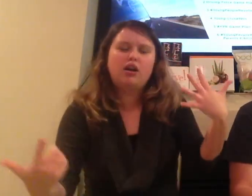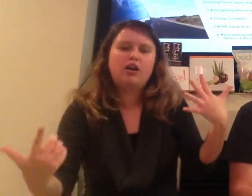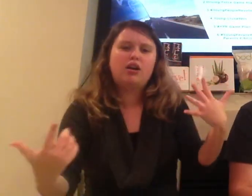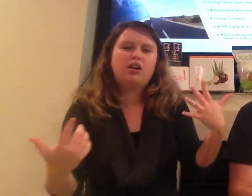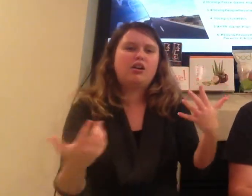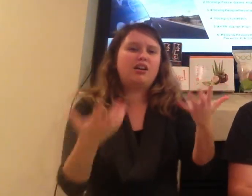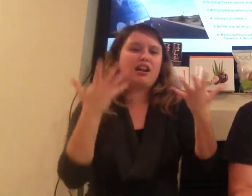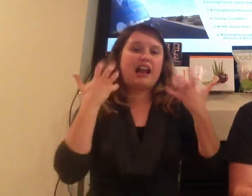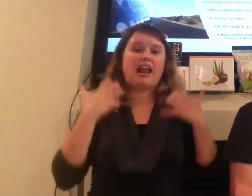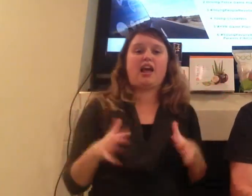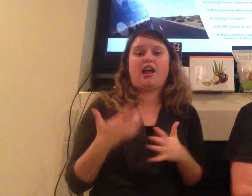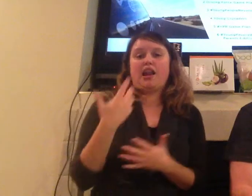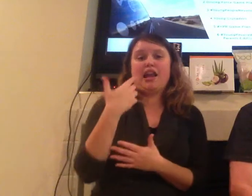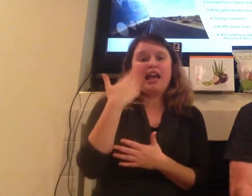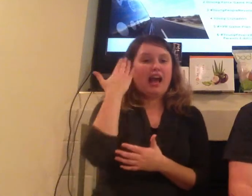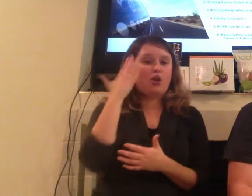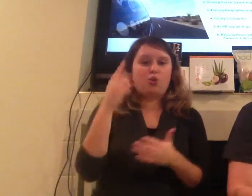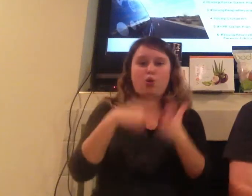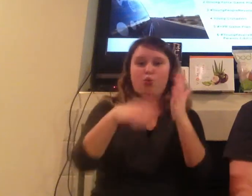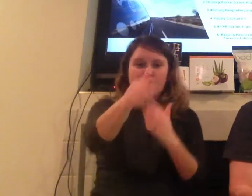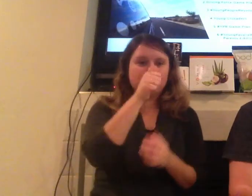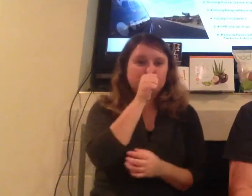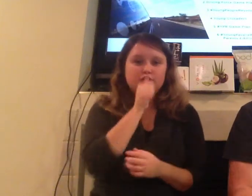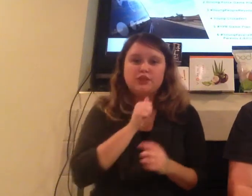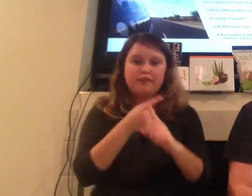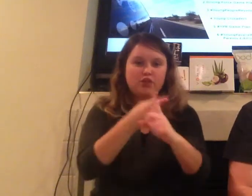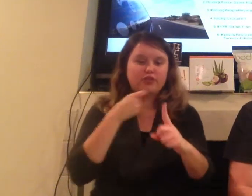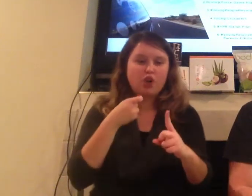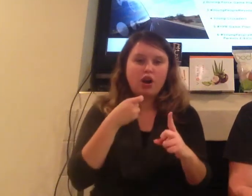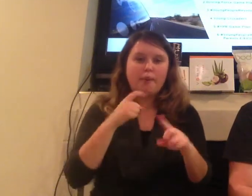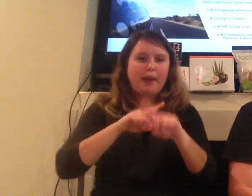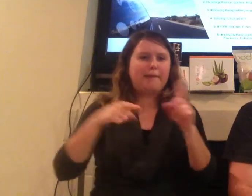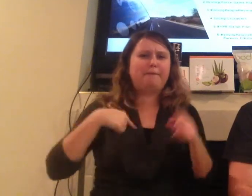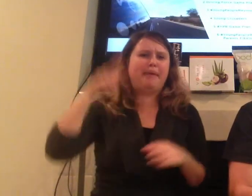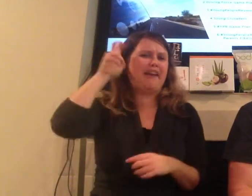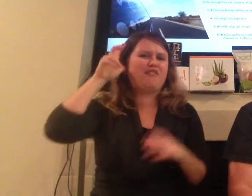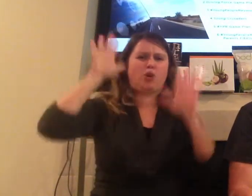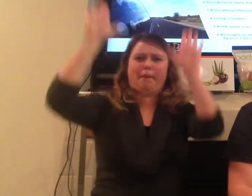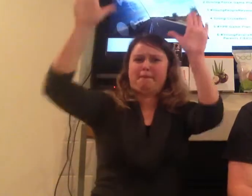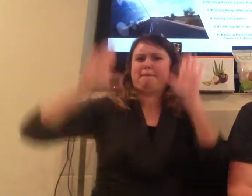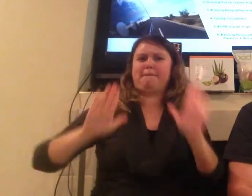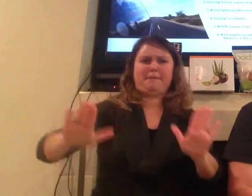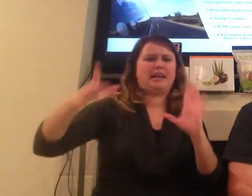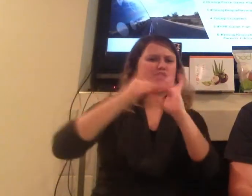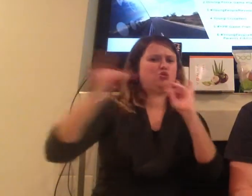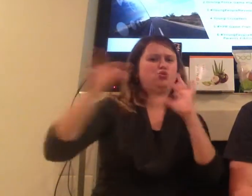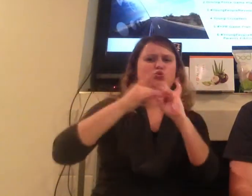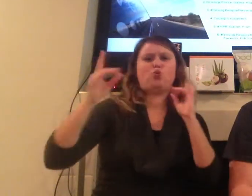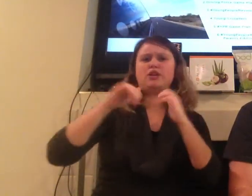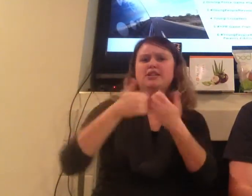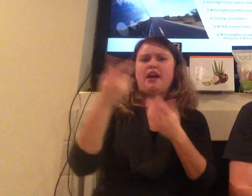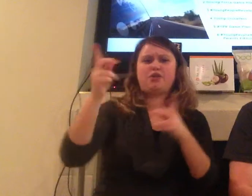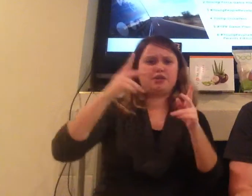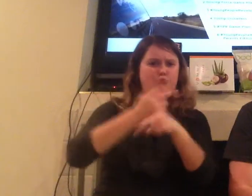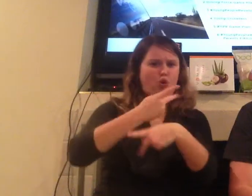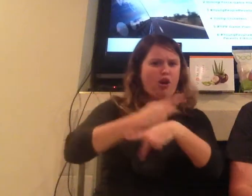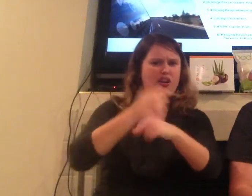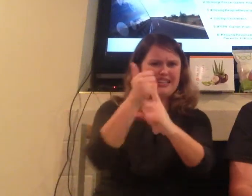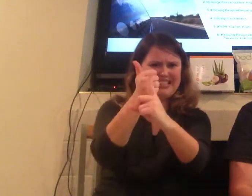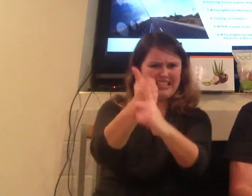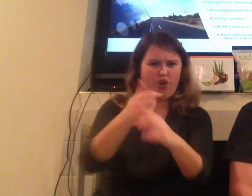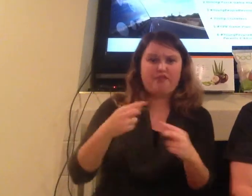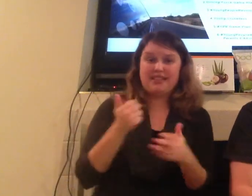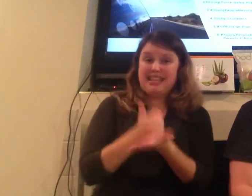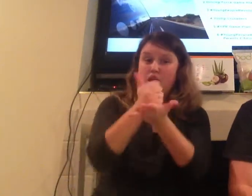one of your family members may be suffering from, but I've heard amazing testimonies of how this product has helped people. And that's what drives